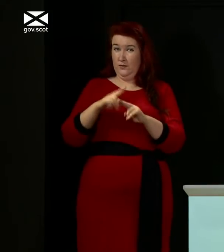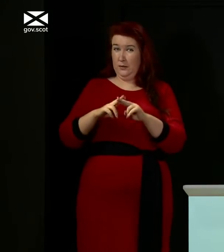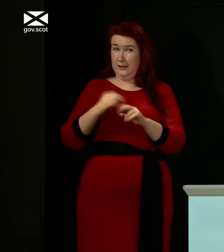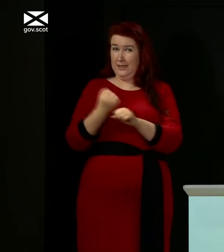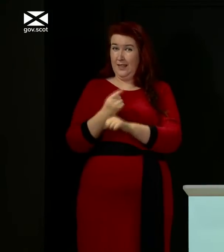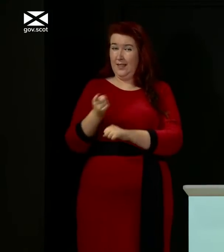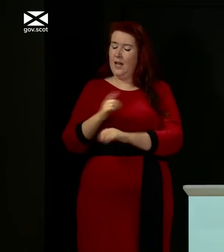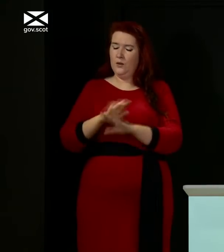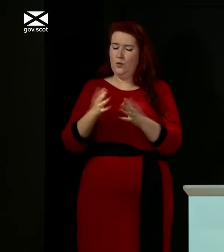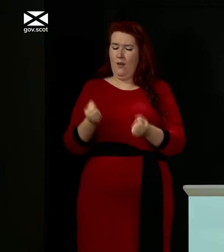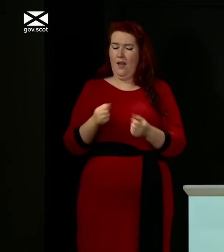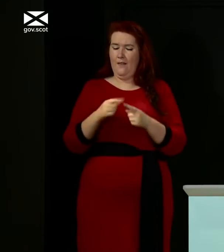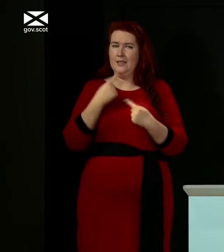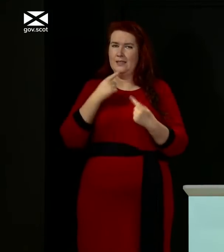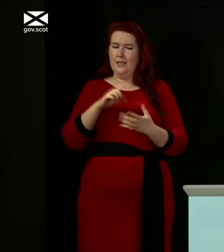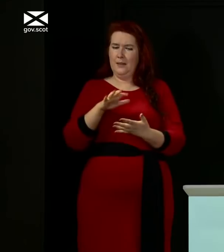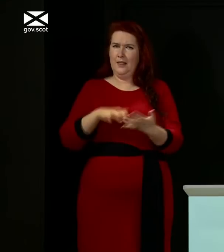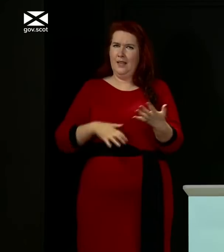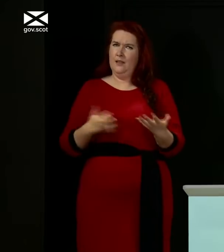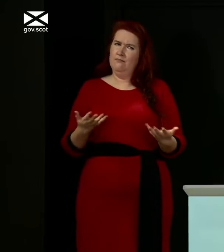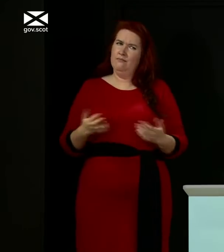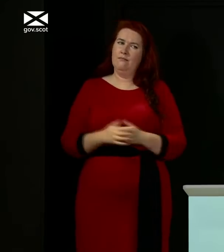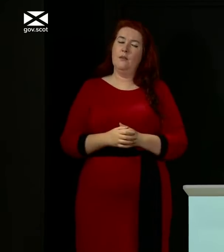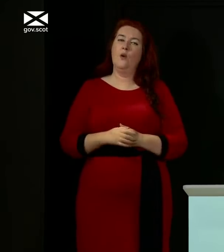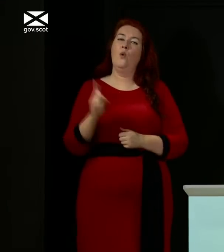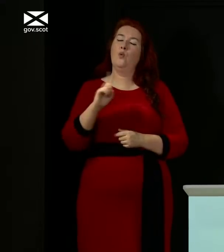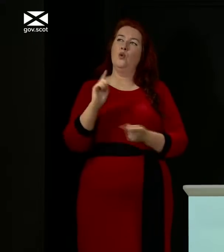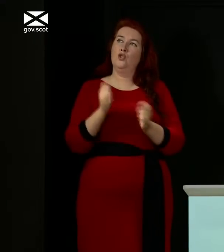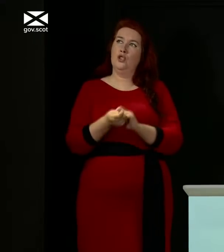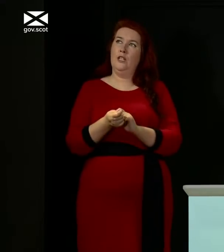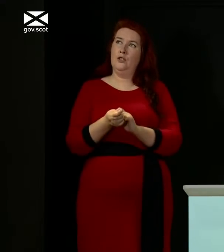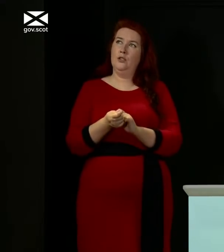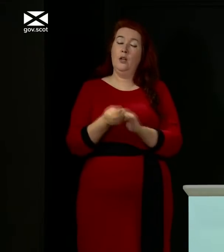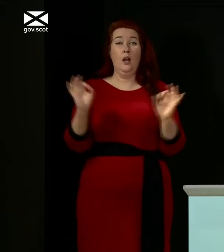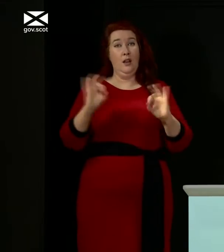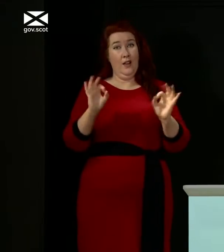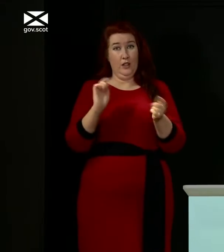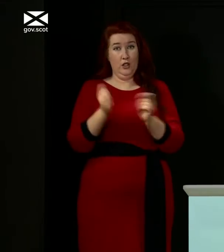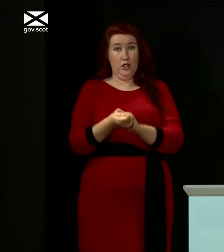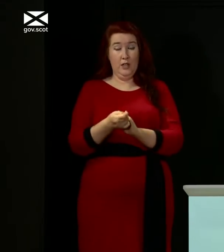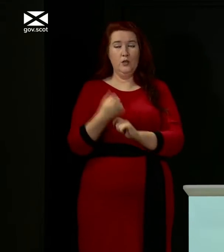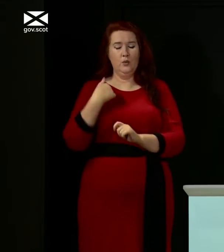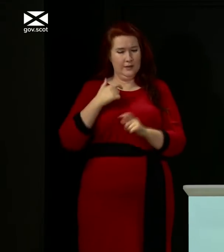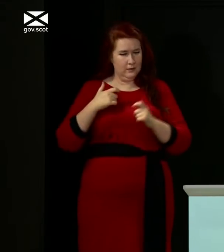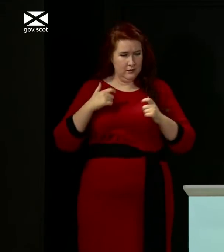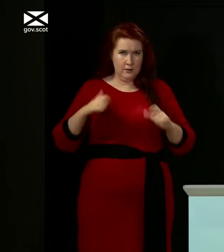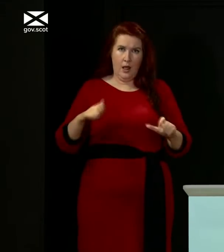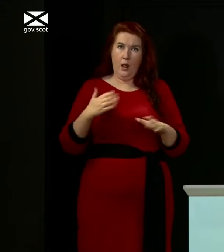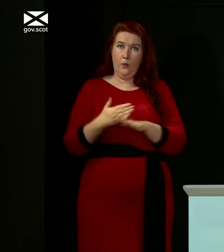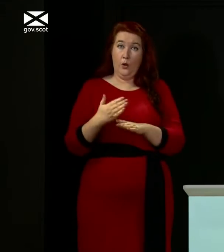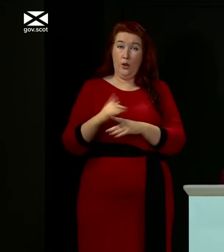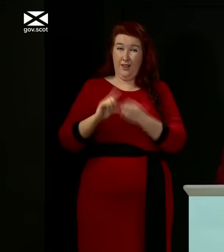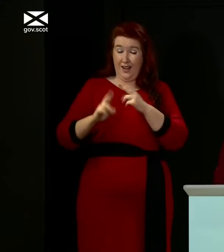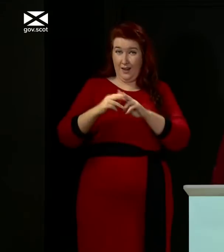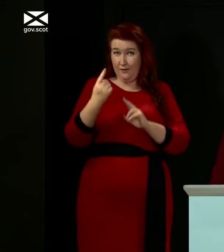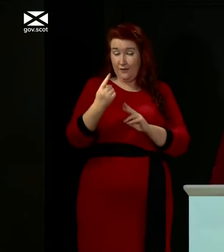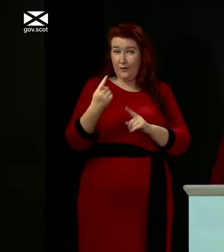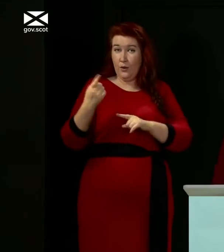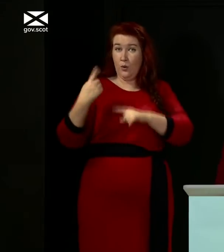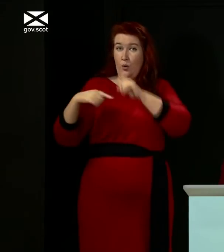been made, because I don't have them in front of me right now. But what's changed? Nothing's changed. We are working on the basis where, if you go back